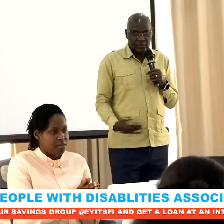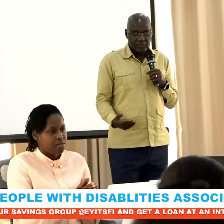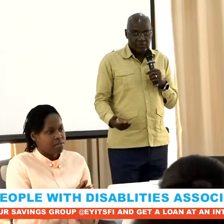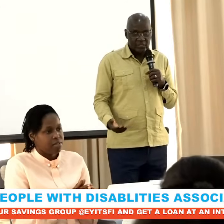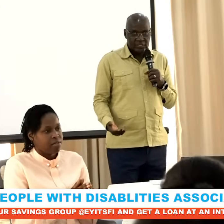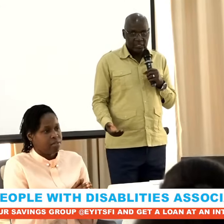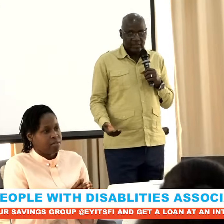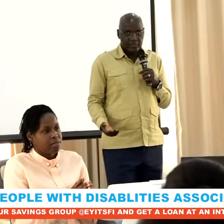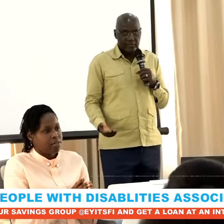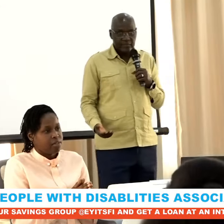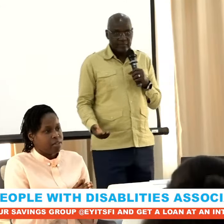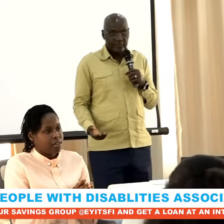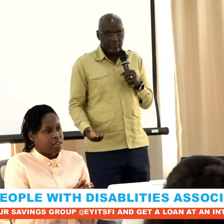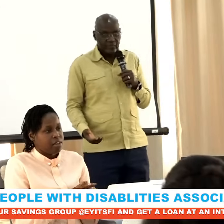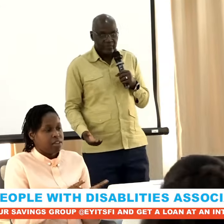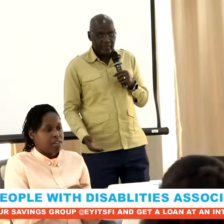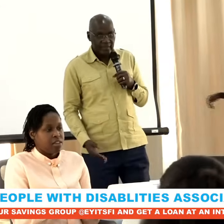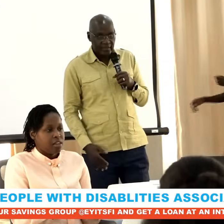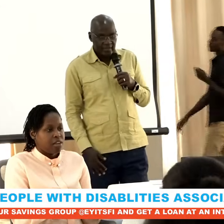You also need his help.